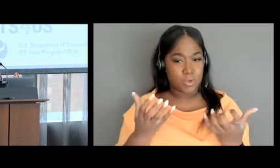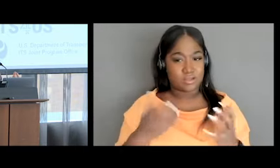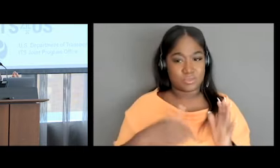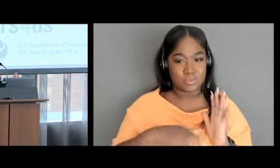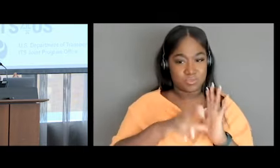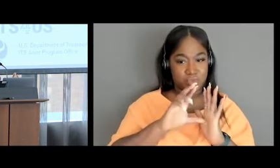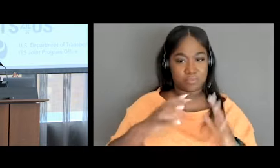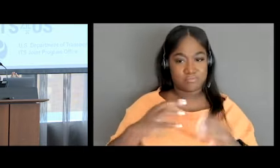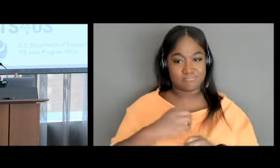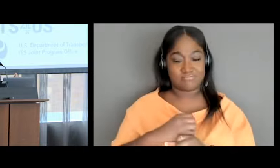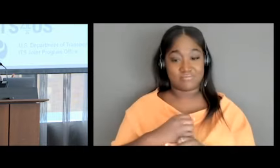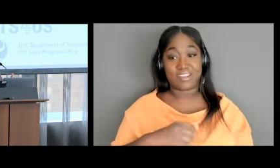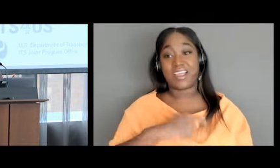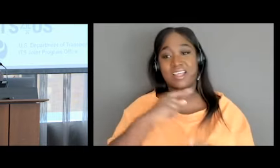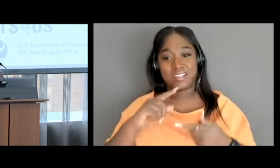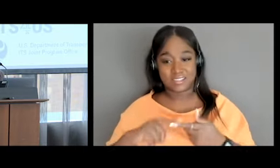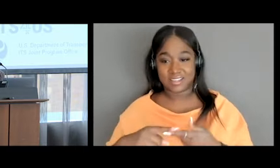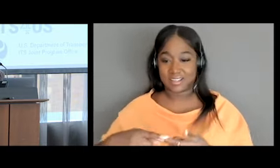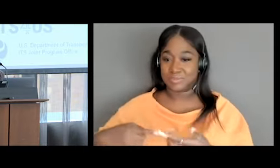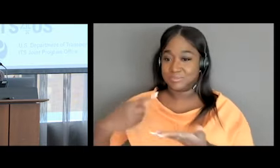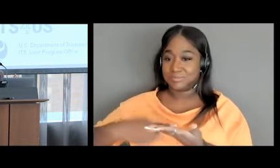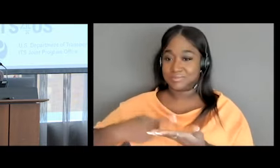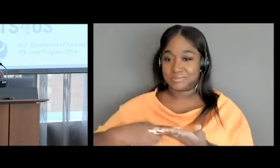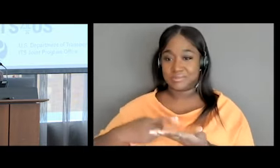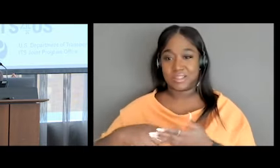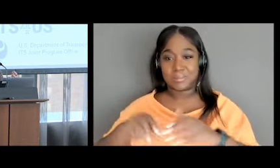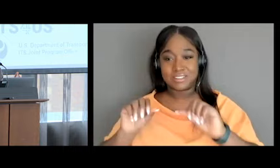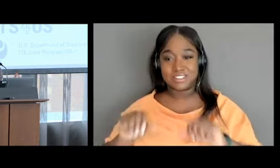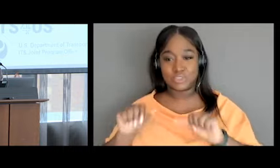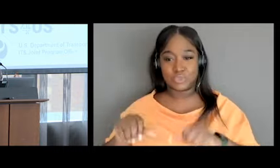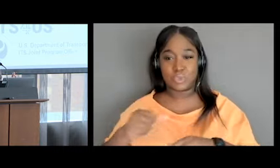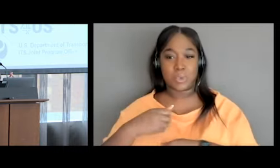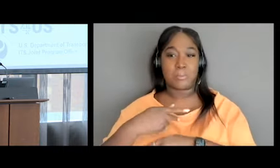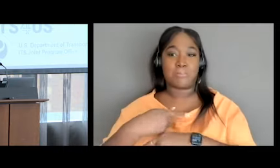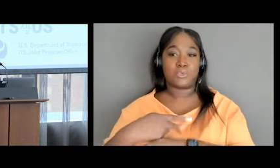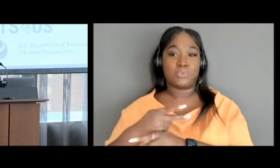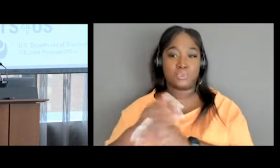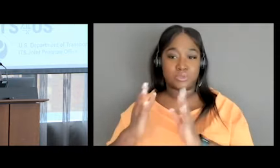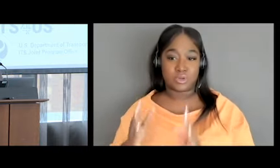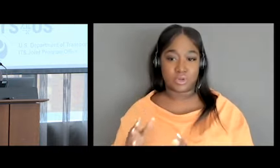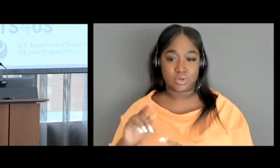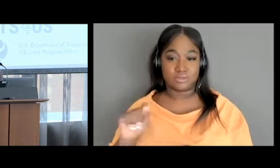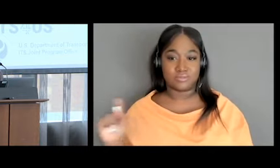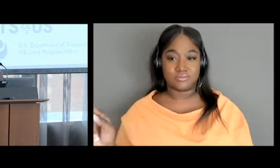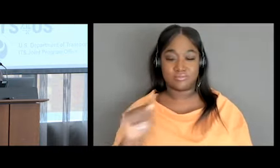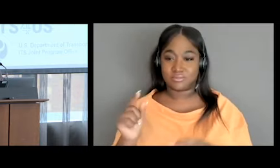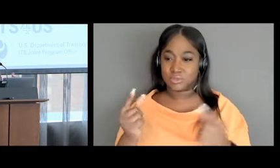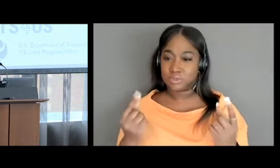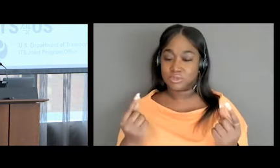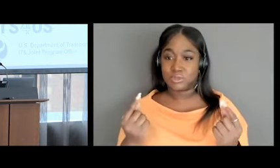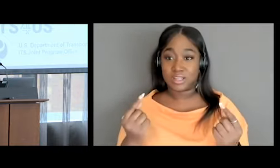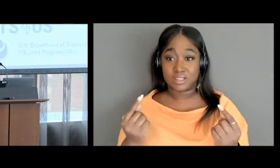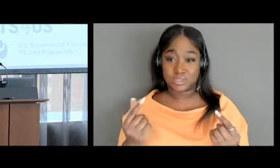are potential producers doing out there in order to get interoperable data to